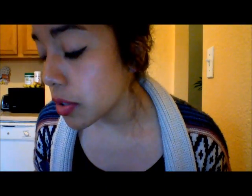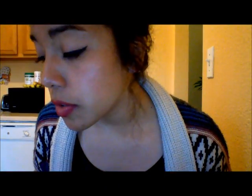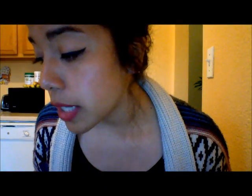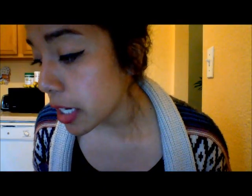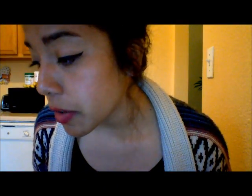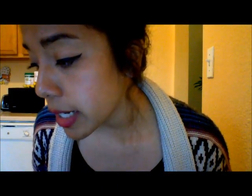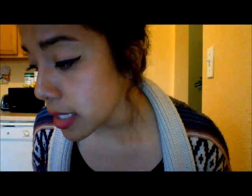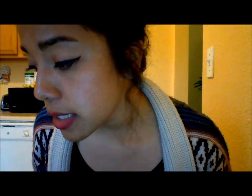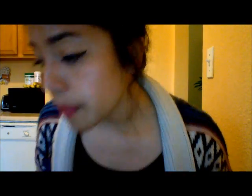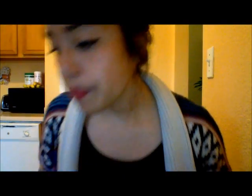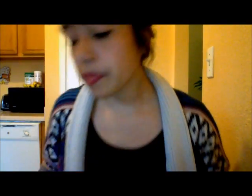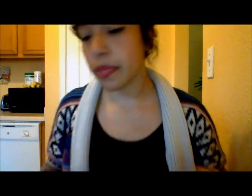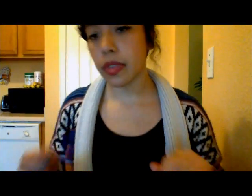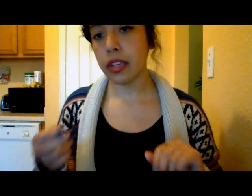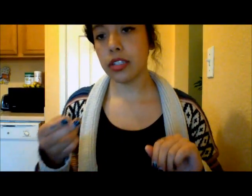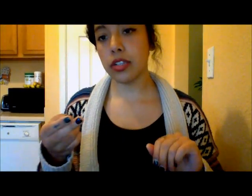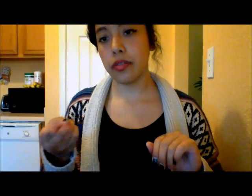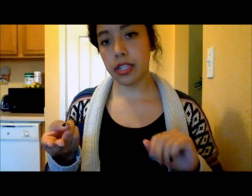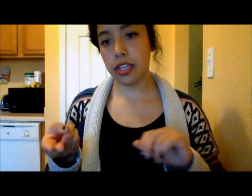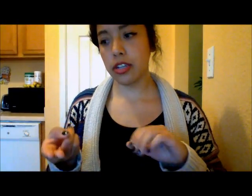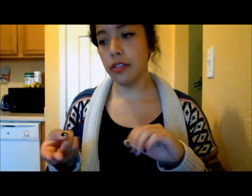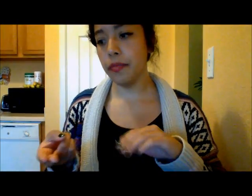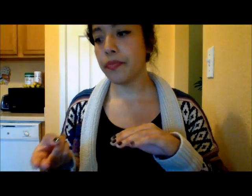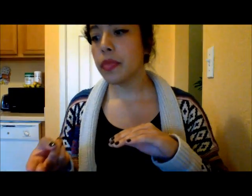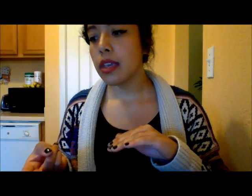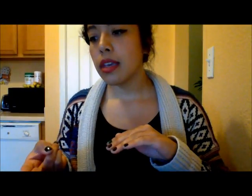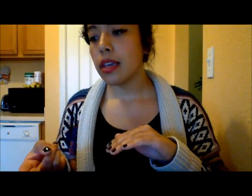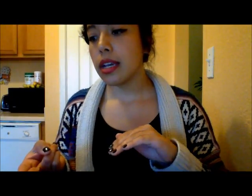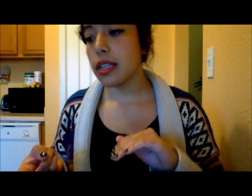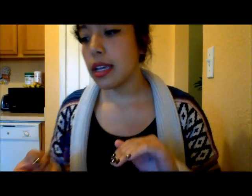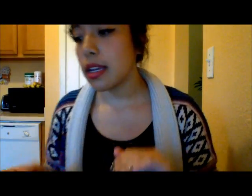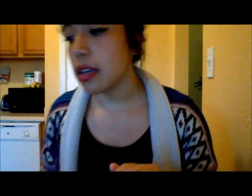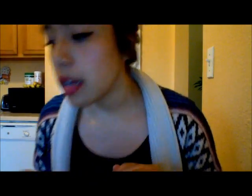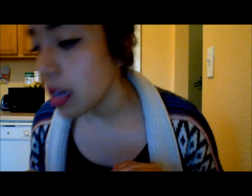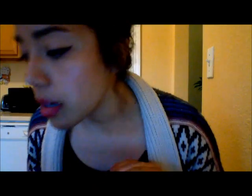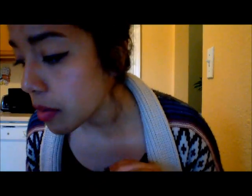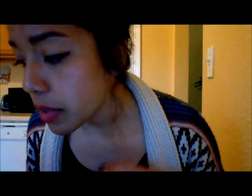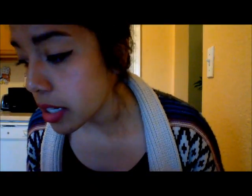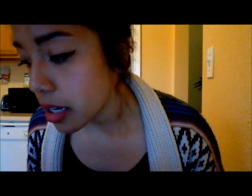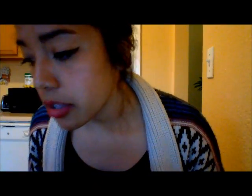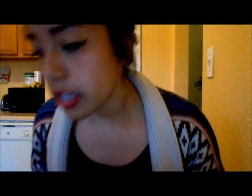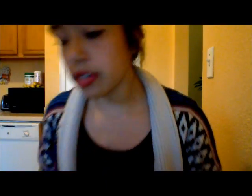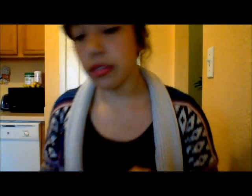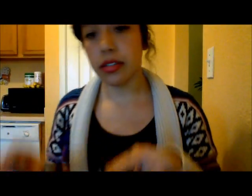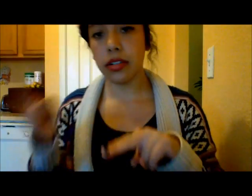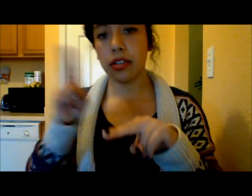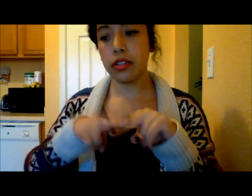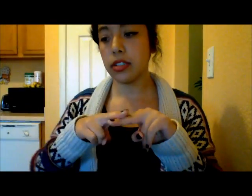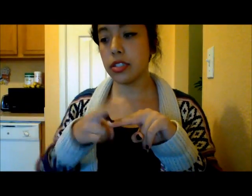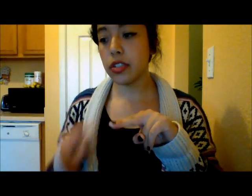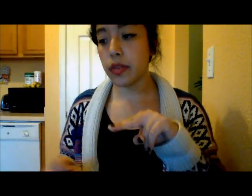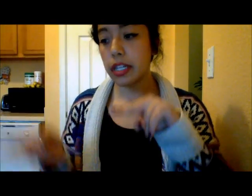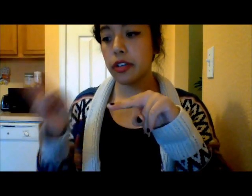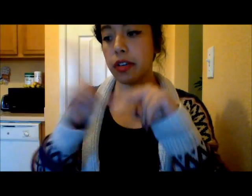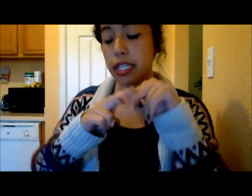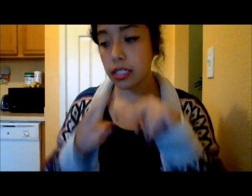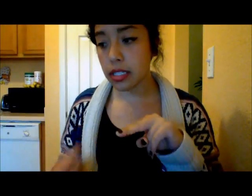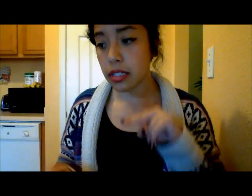To increase, so with the U, and then with another U, to increase,